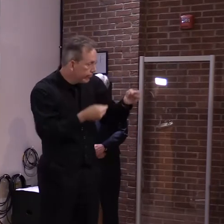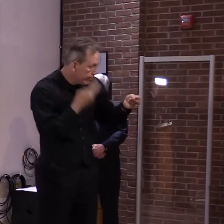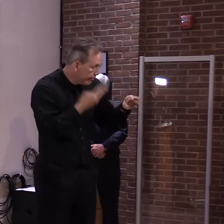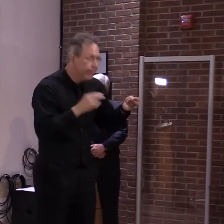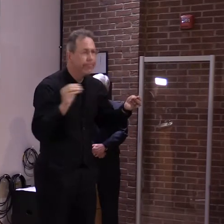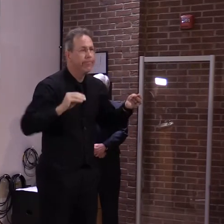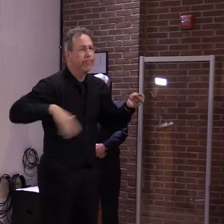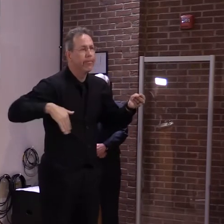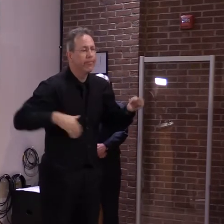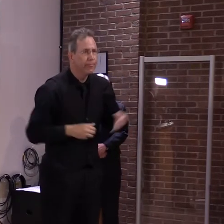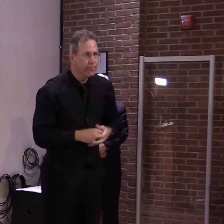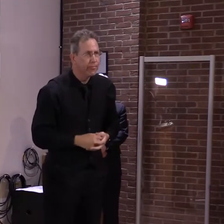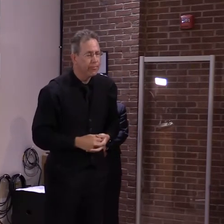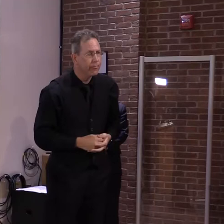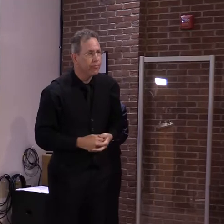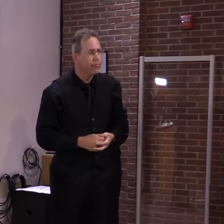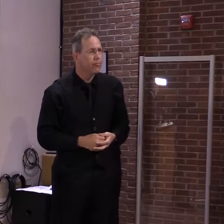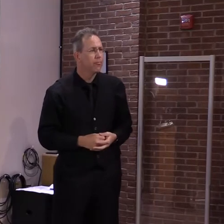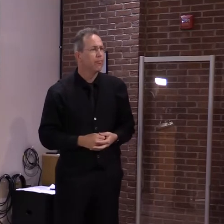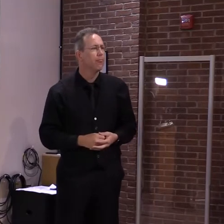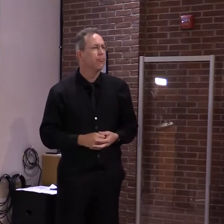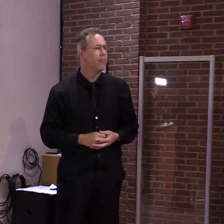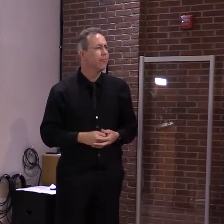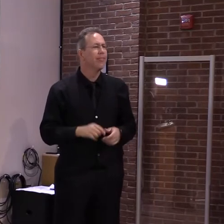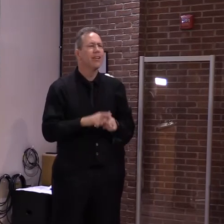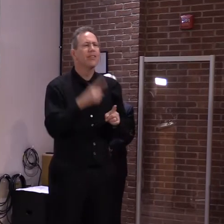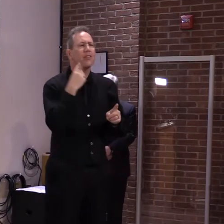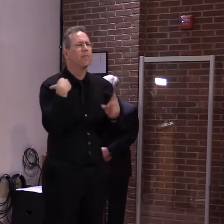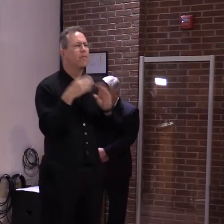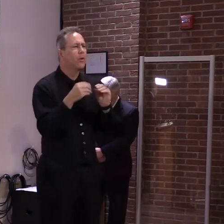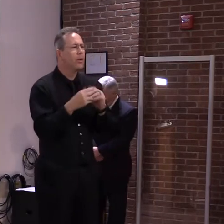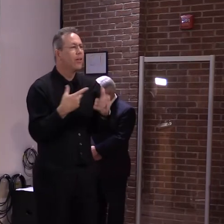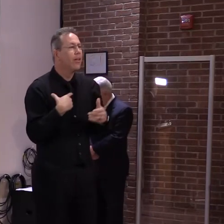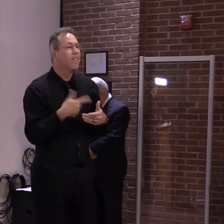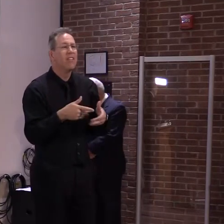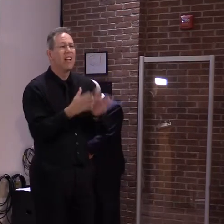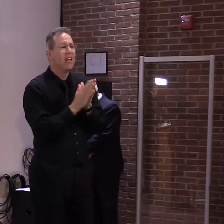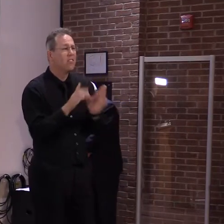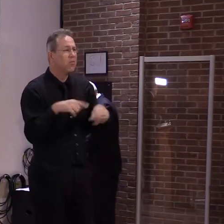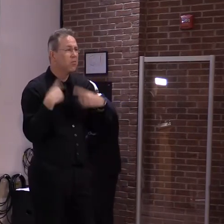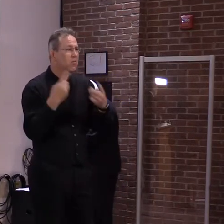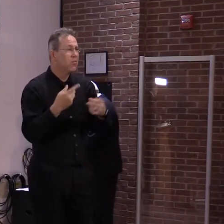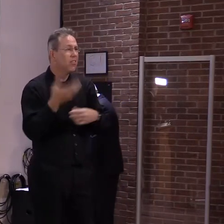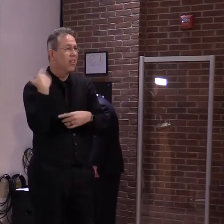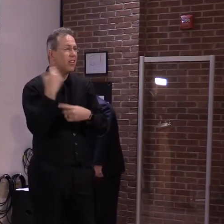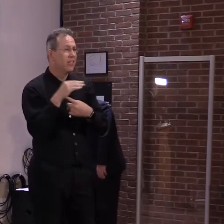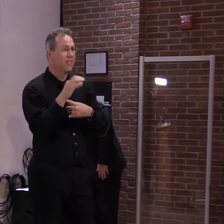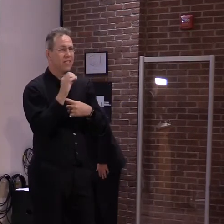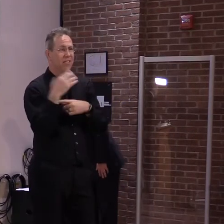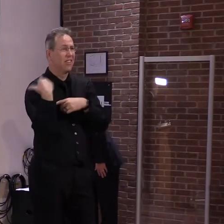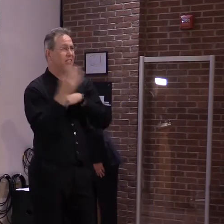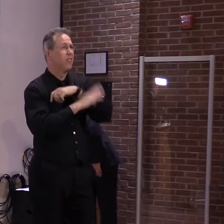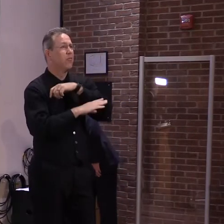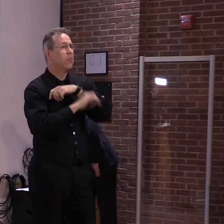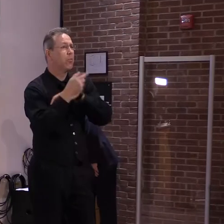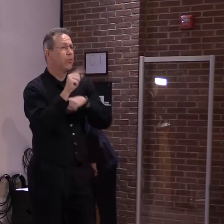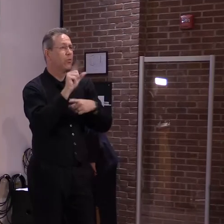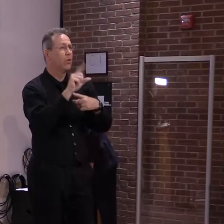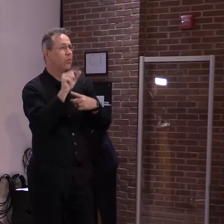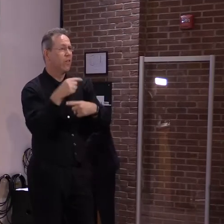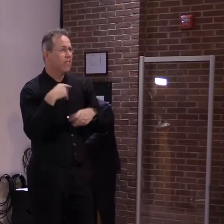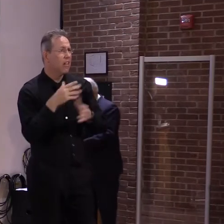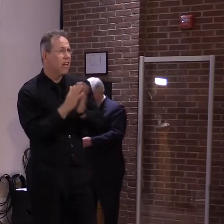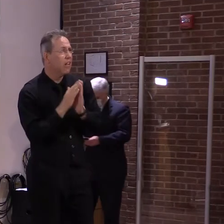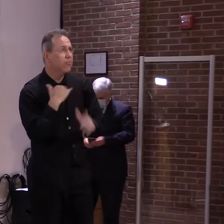been asking for this since last September. And this is a high priority for us, high priority for